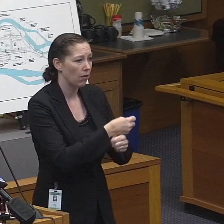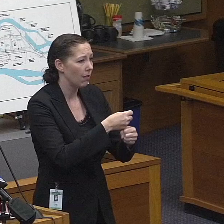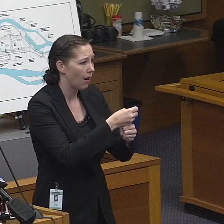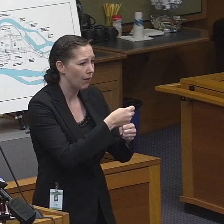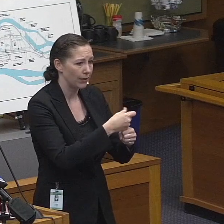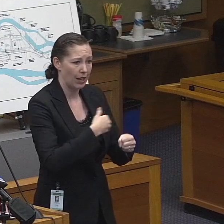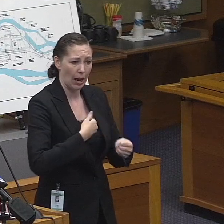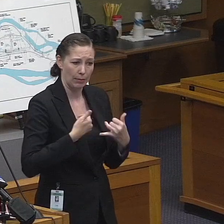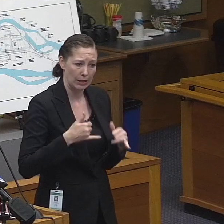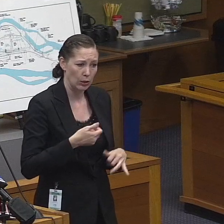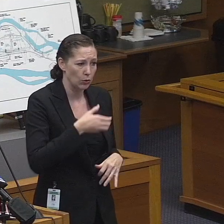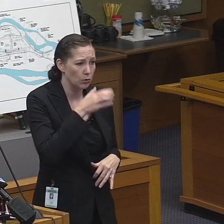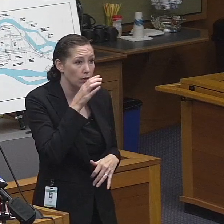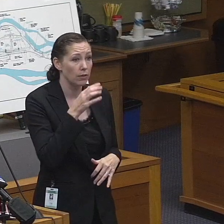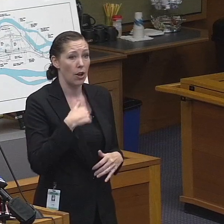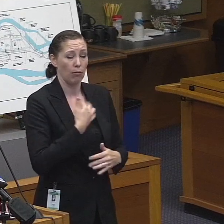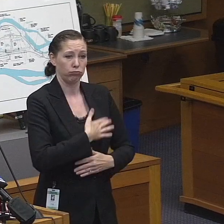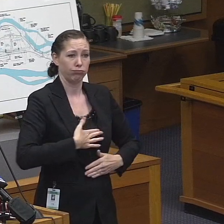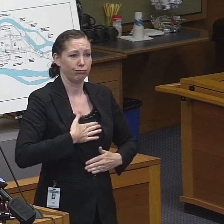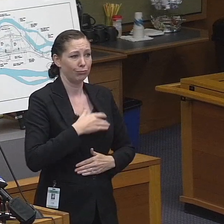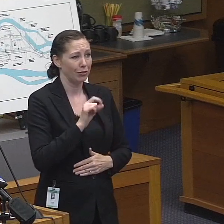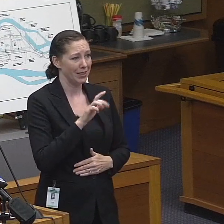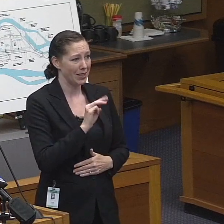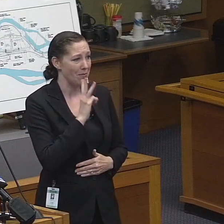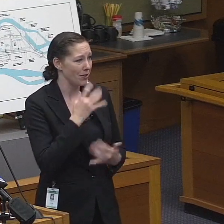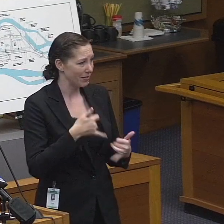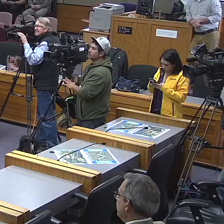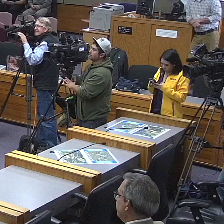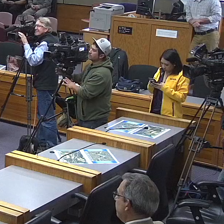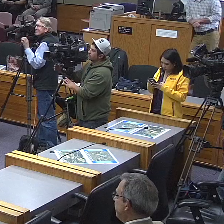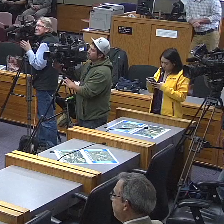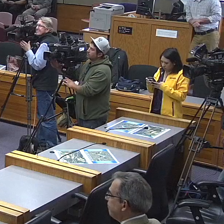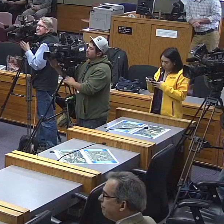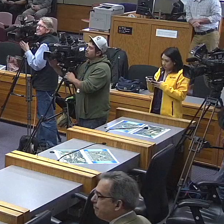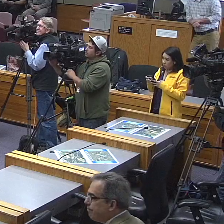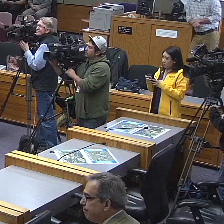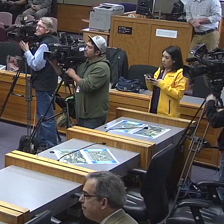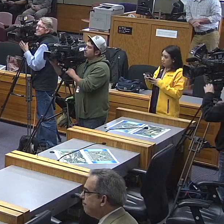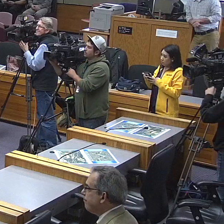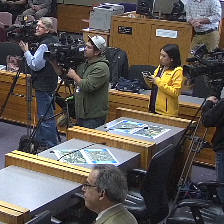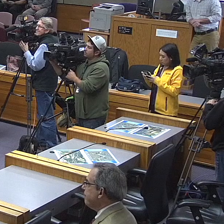enjoying Salem's water. Thank you.